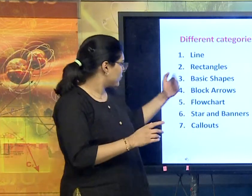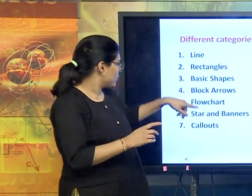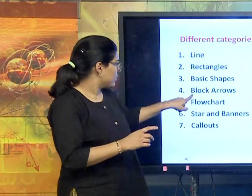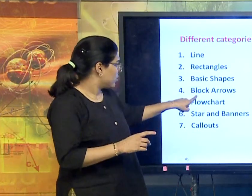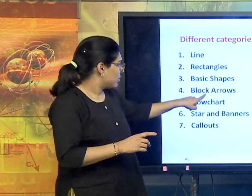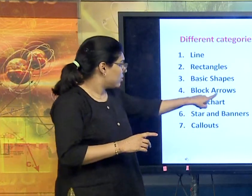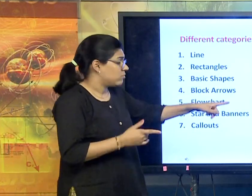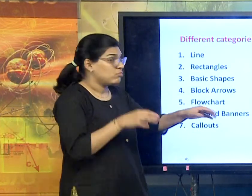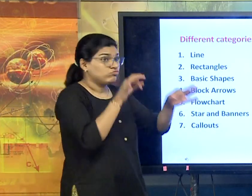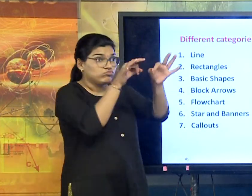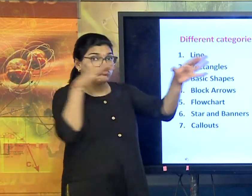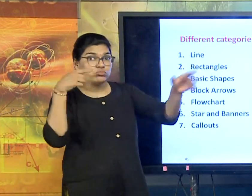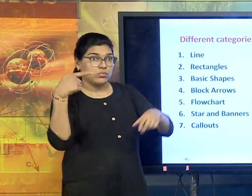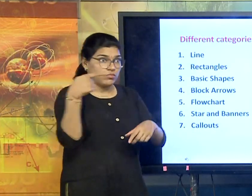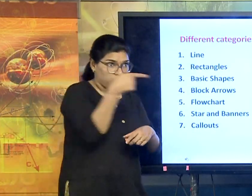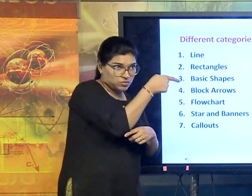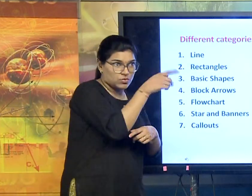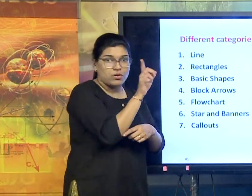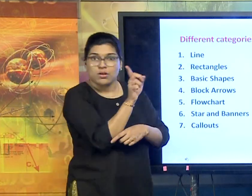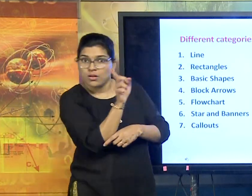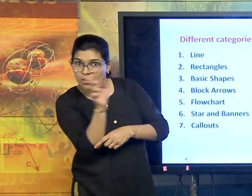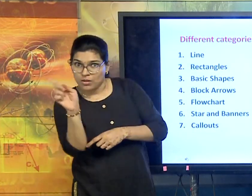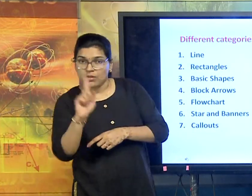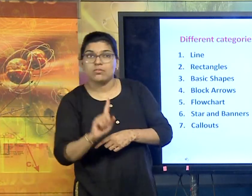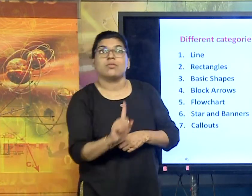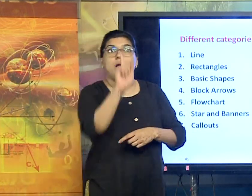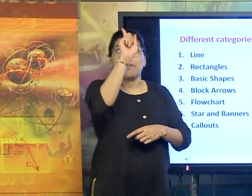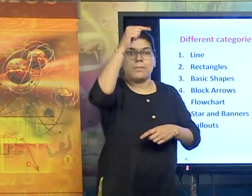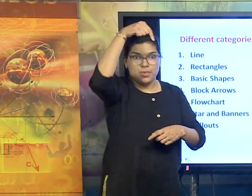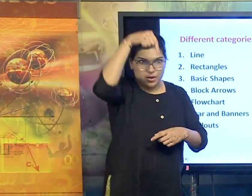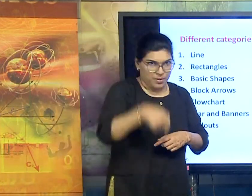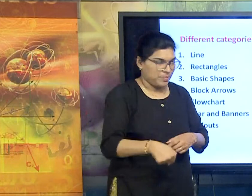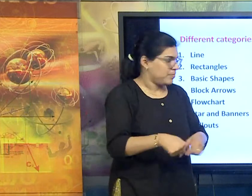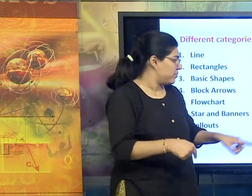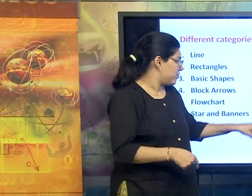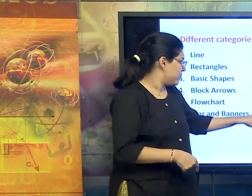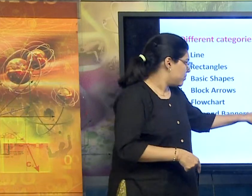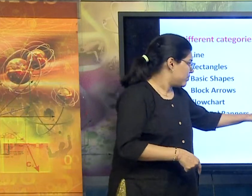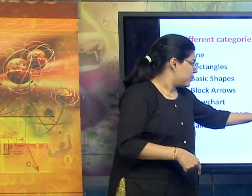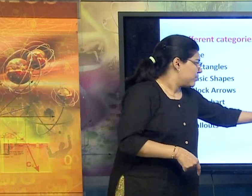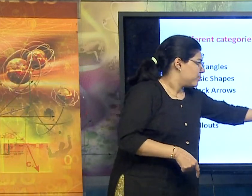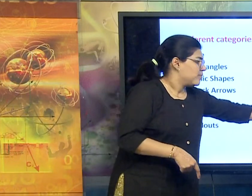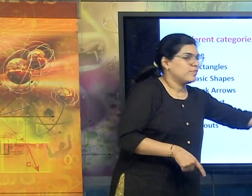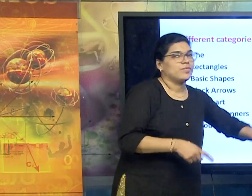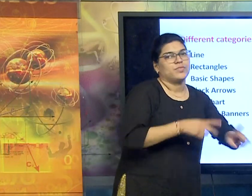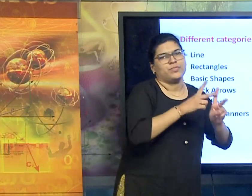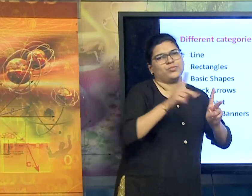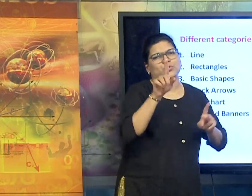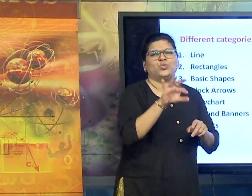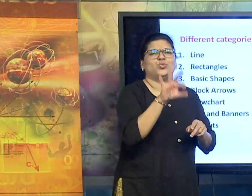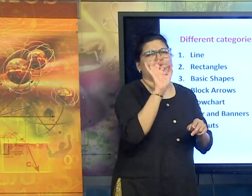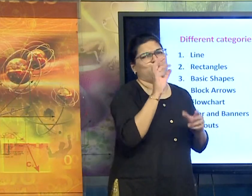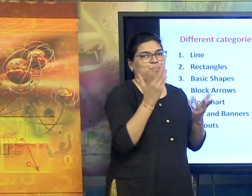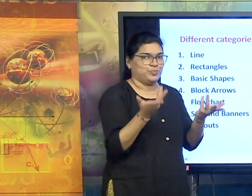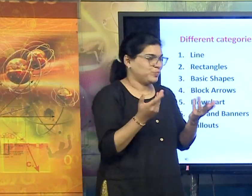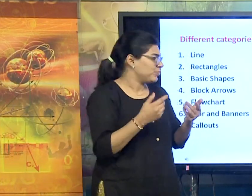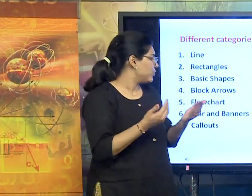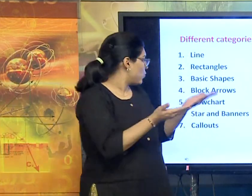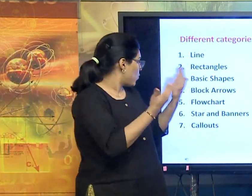smile, and these are the block arrows. These are shown, these are used for making